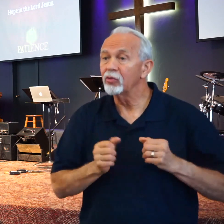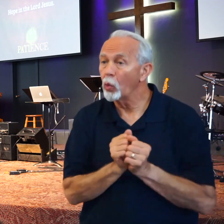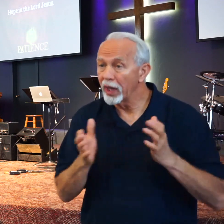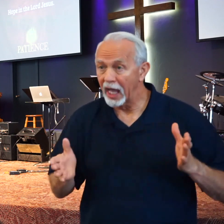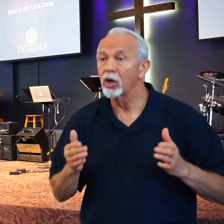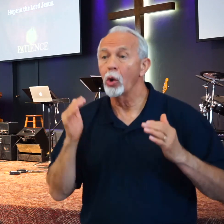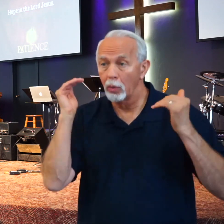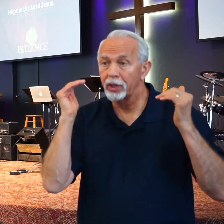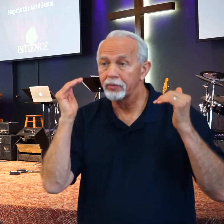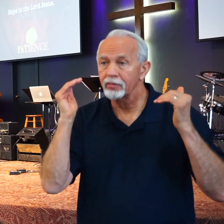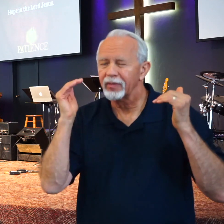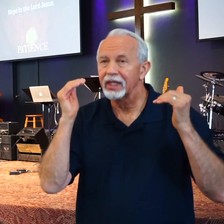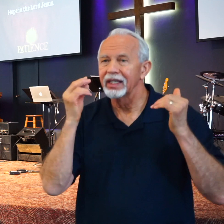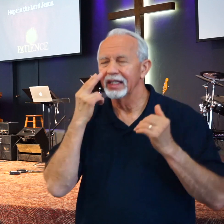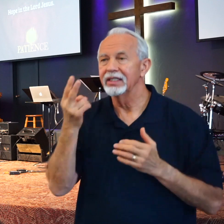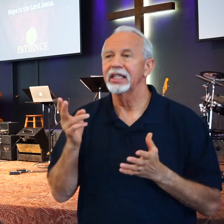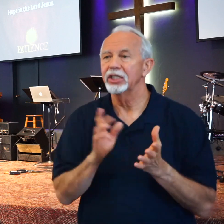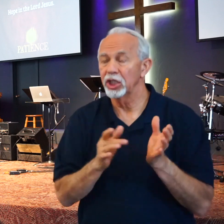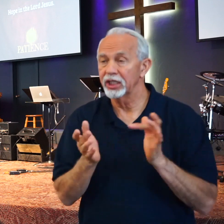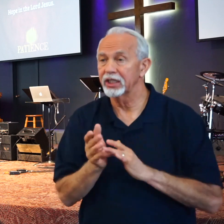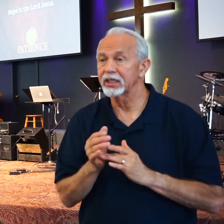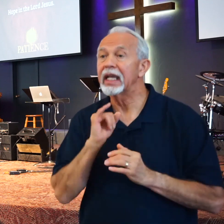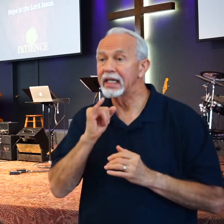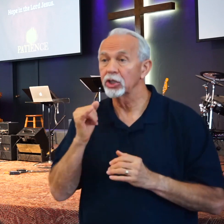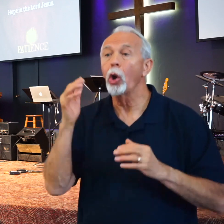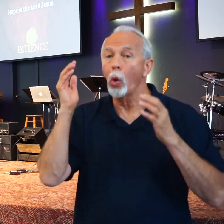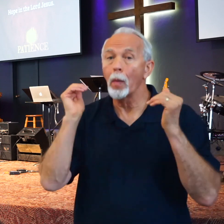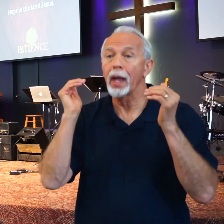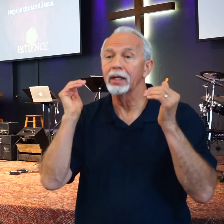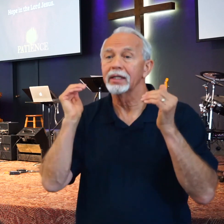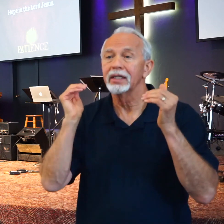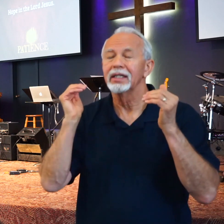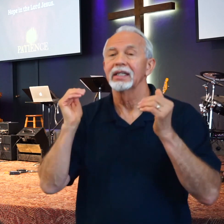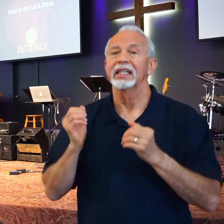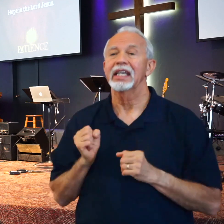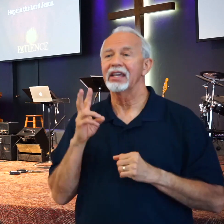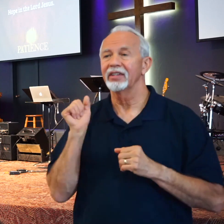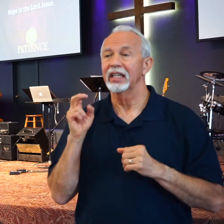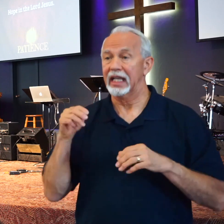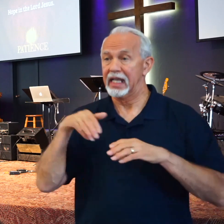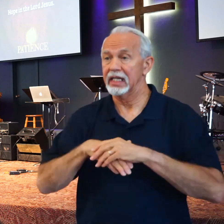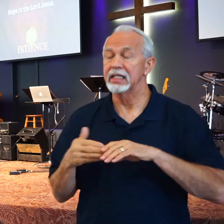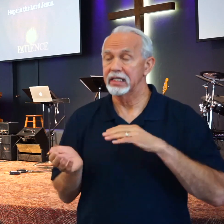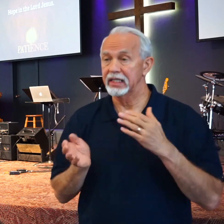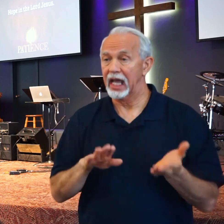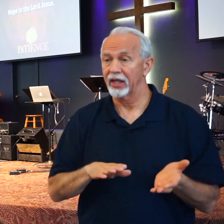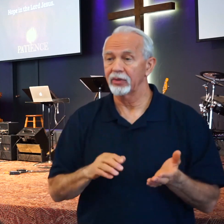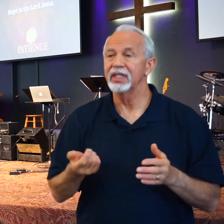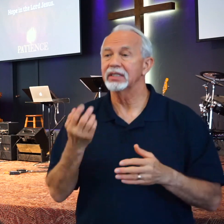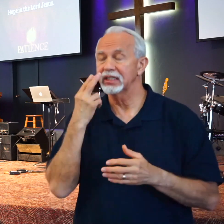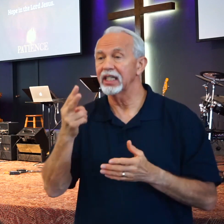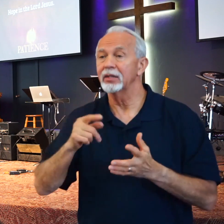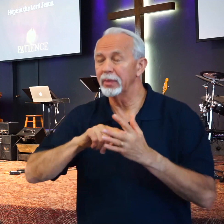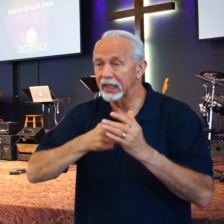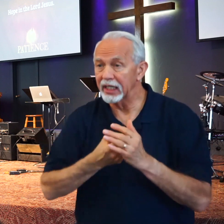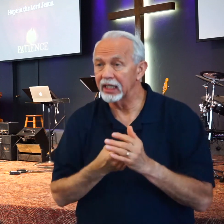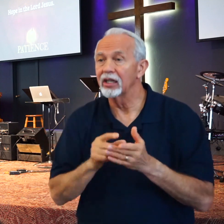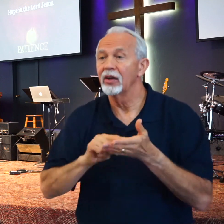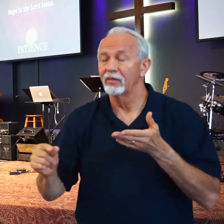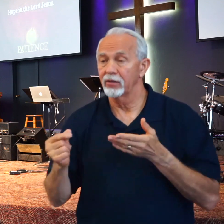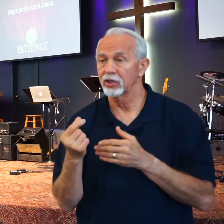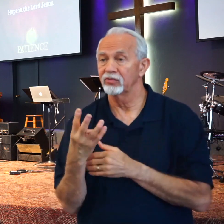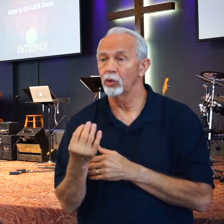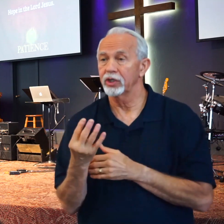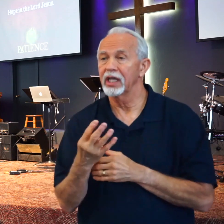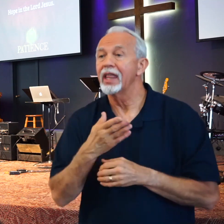hope. You see, Jesus gives hope even in death, as we see at the beginning of verse 14.